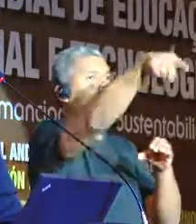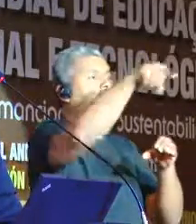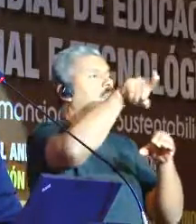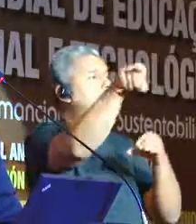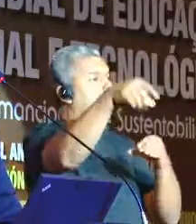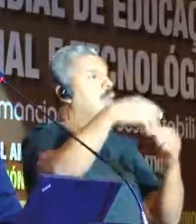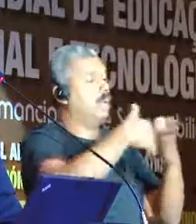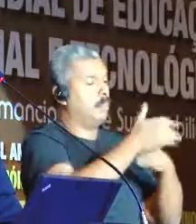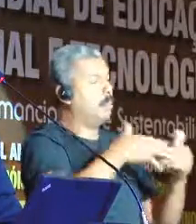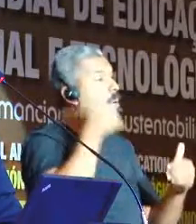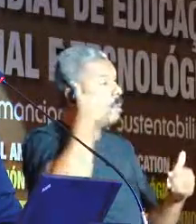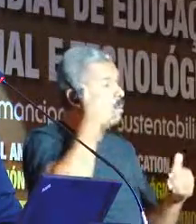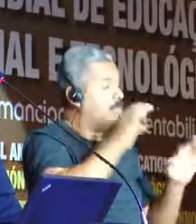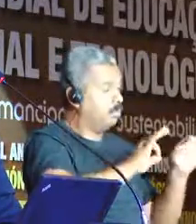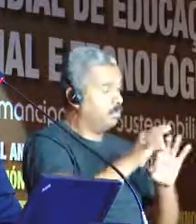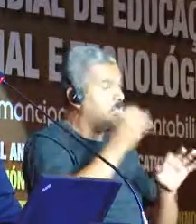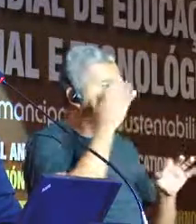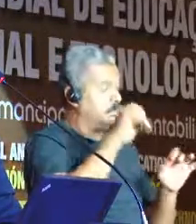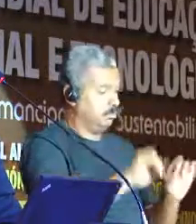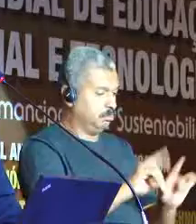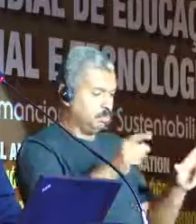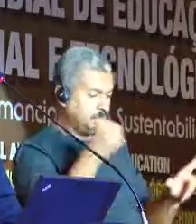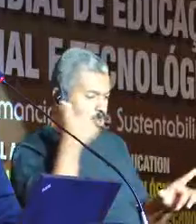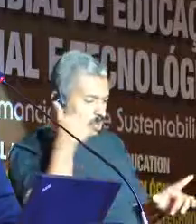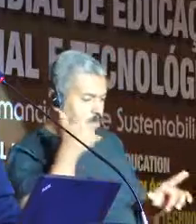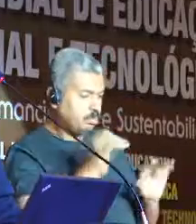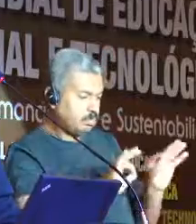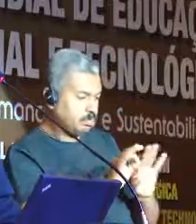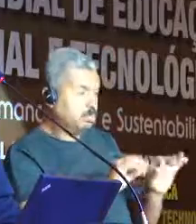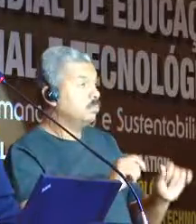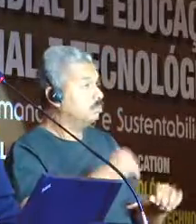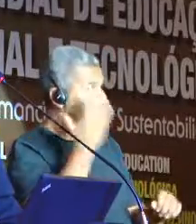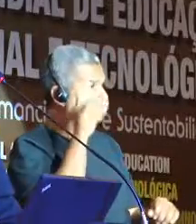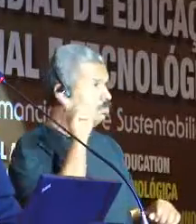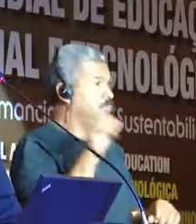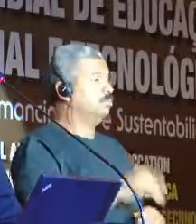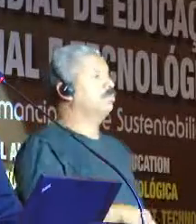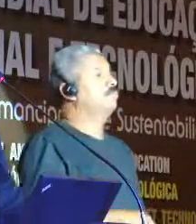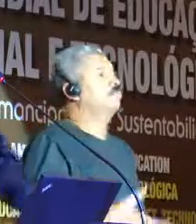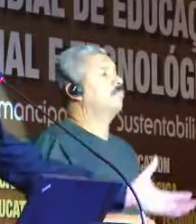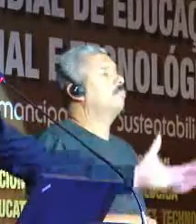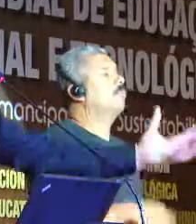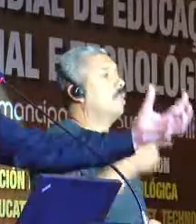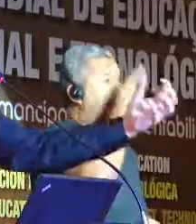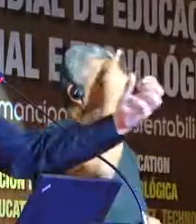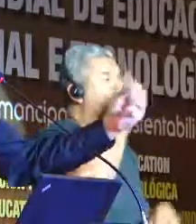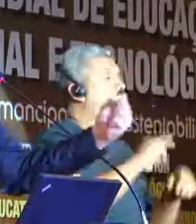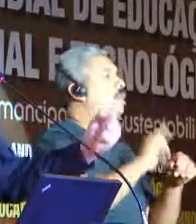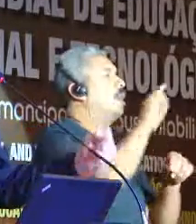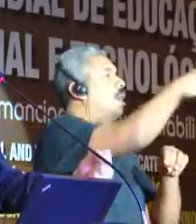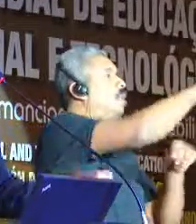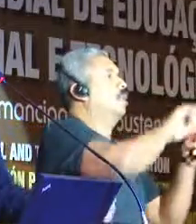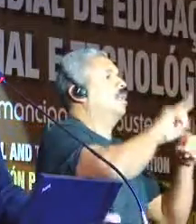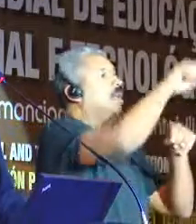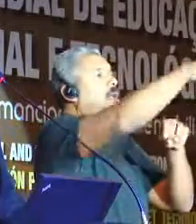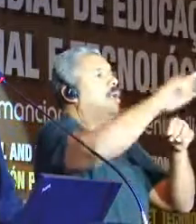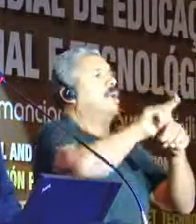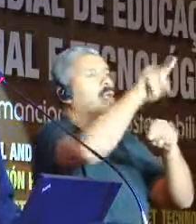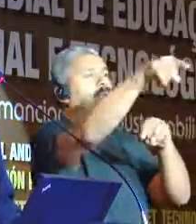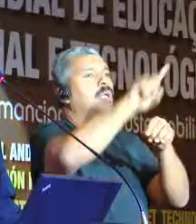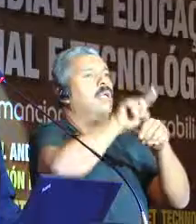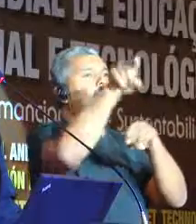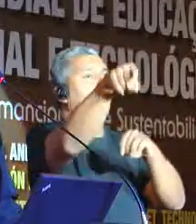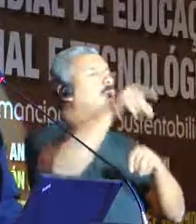Those thousands of people do not pay anything to Mark Spencer. They just pick up the software because it's